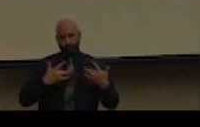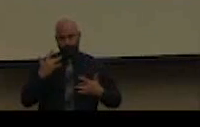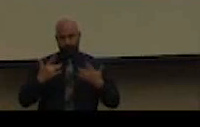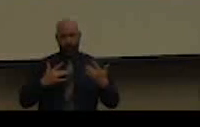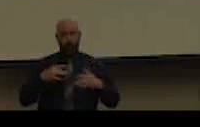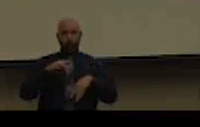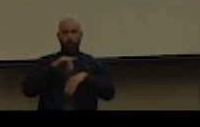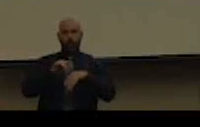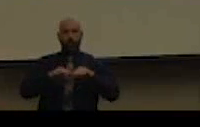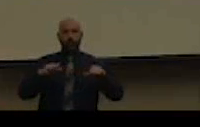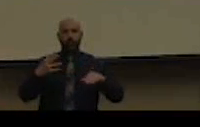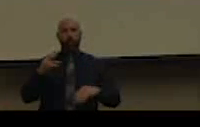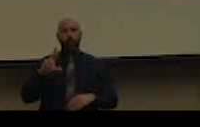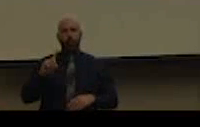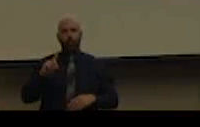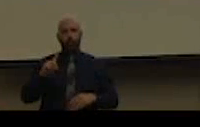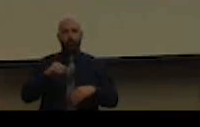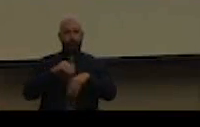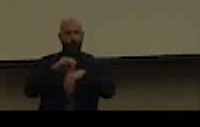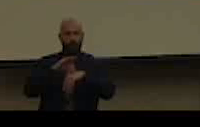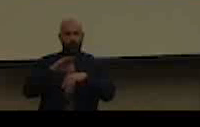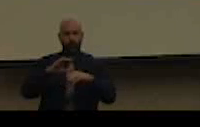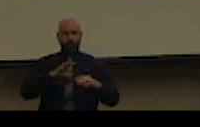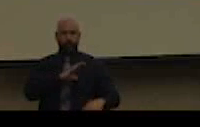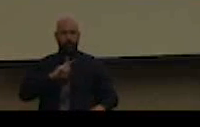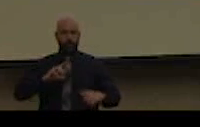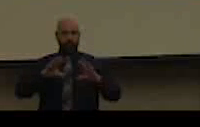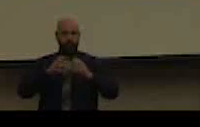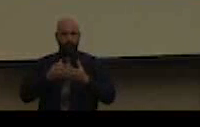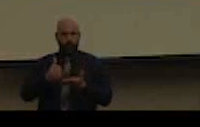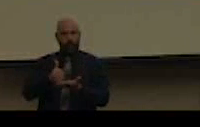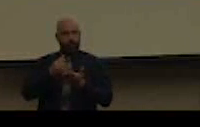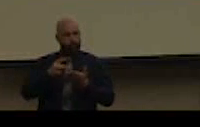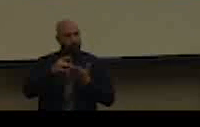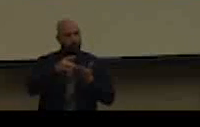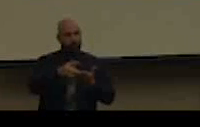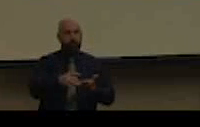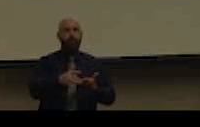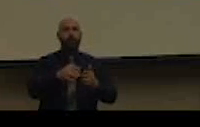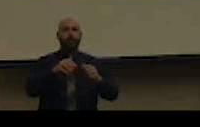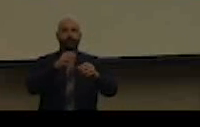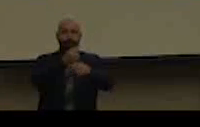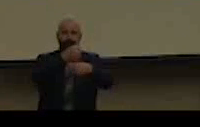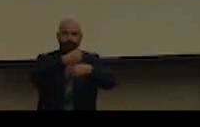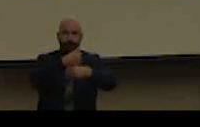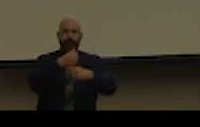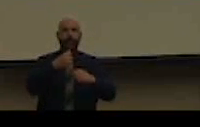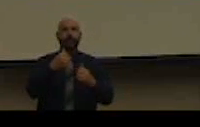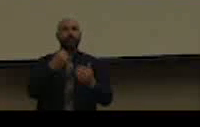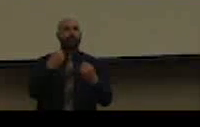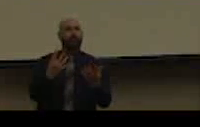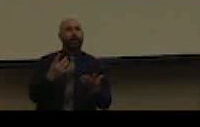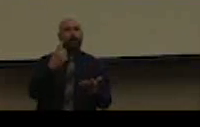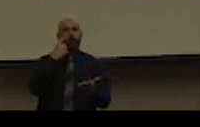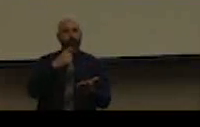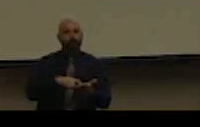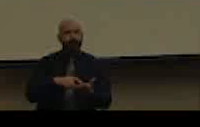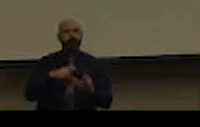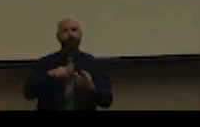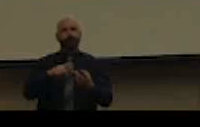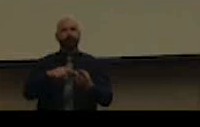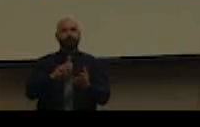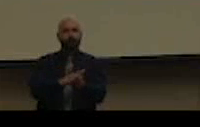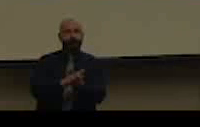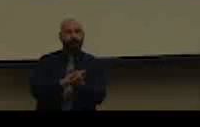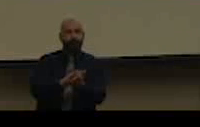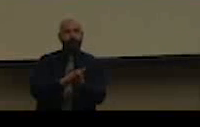to add this additional level, which provides further recognition, incentive, acknowledgement for our sites that are just a step away from being